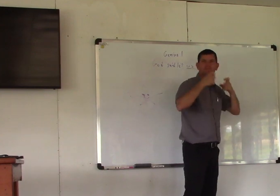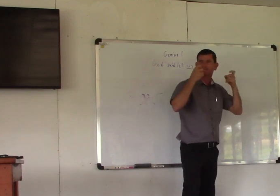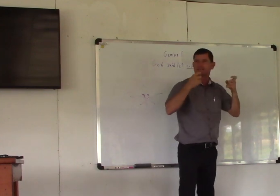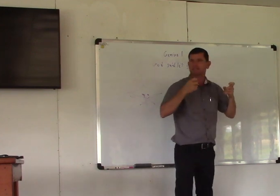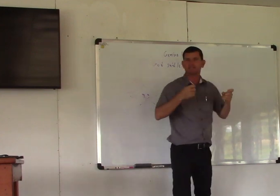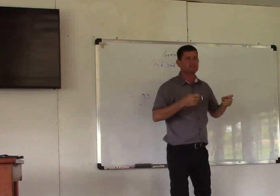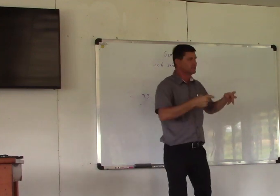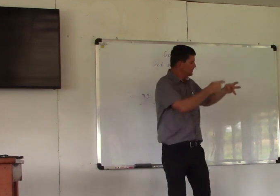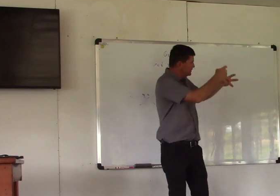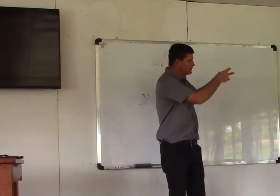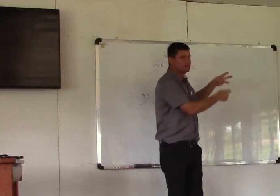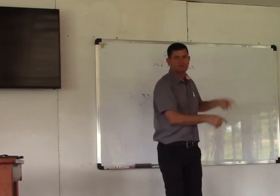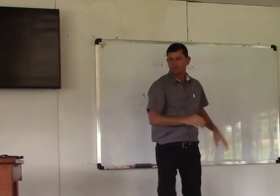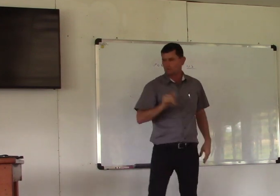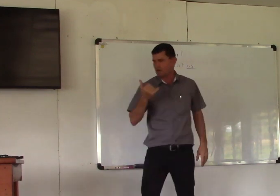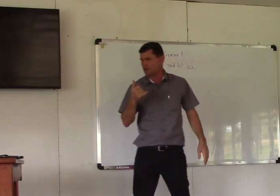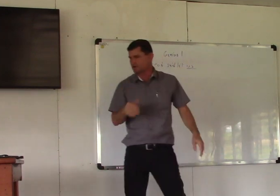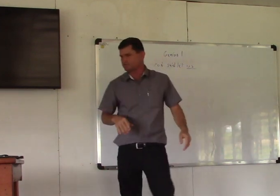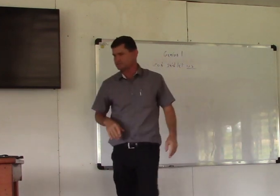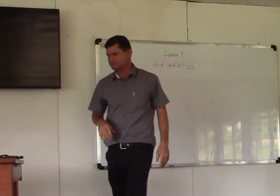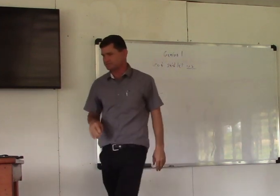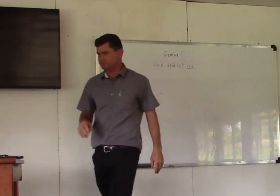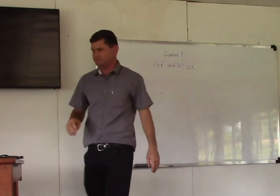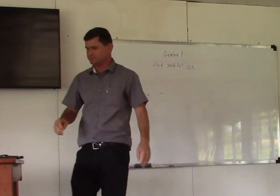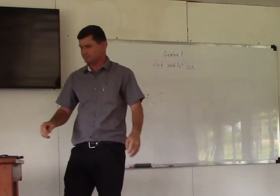sin. Wrong.